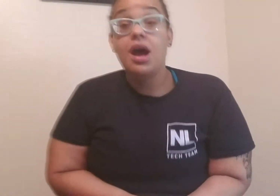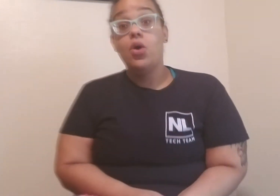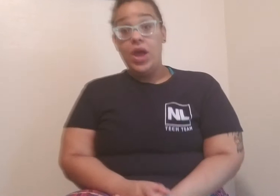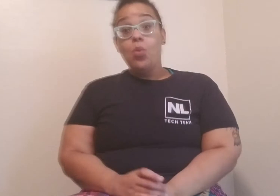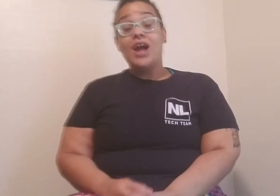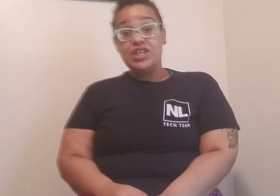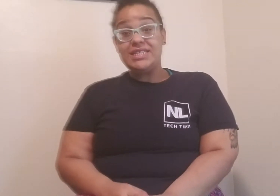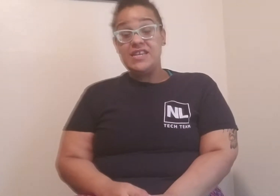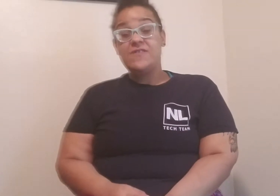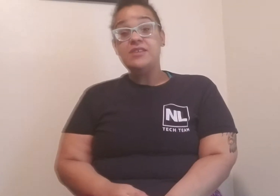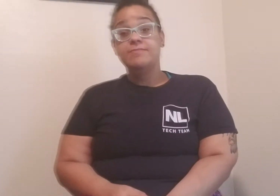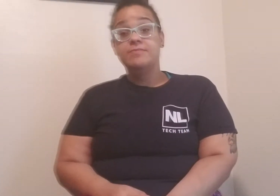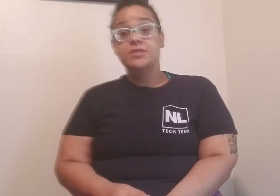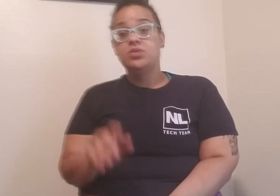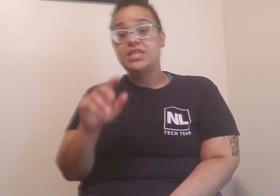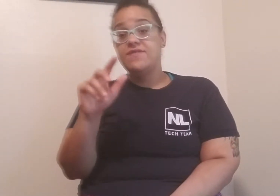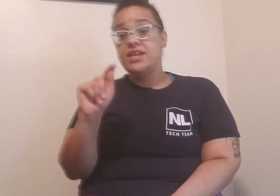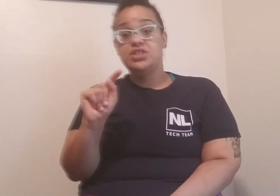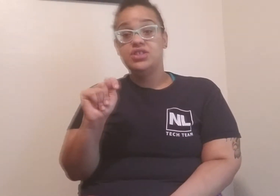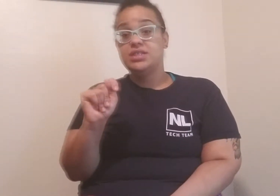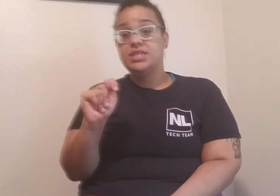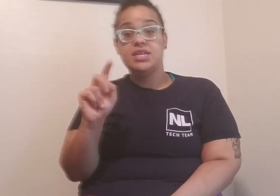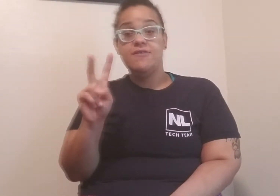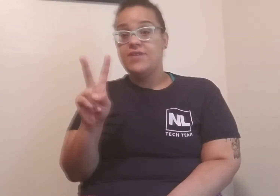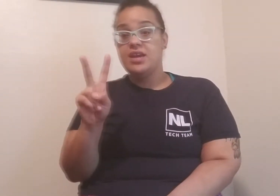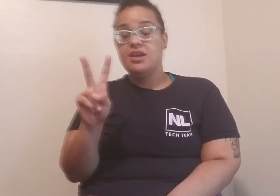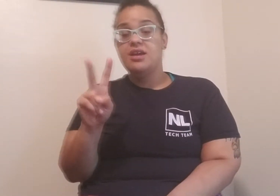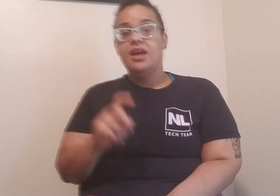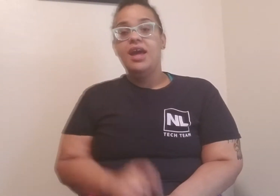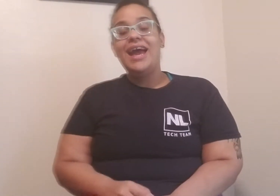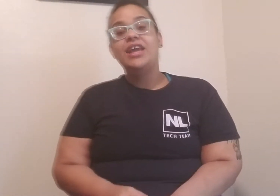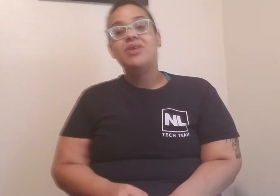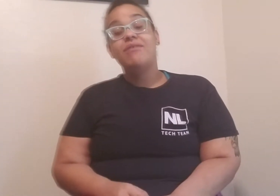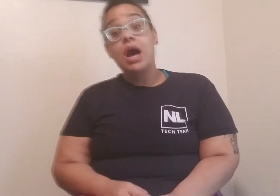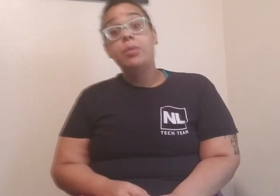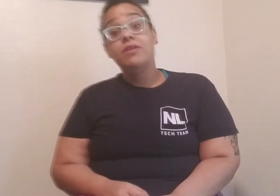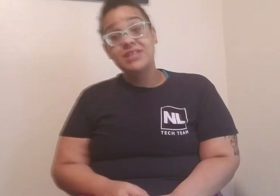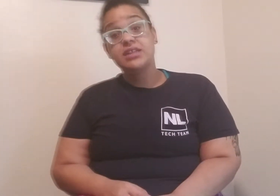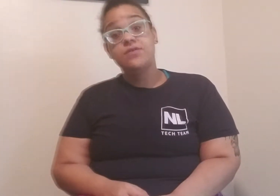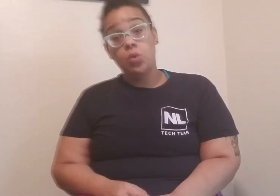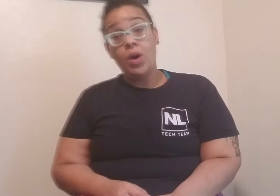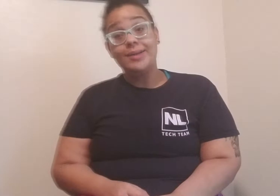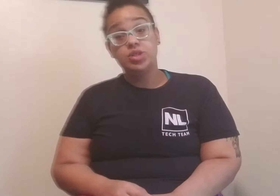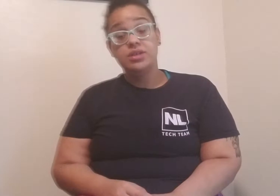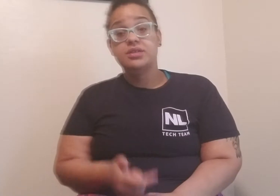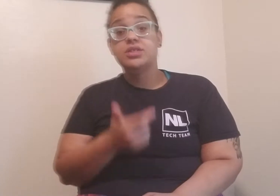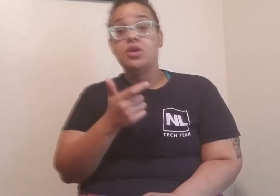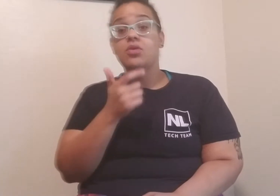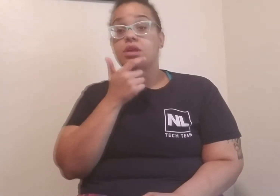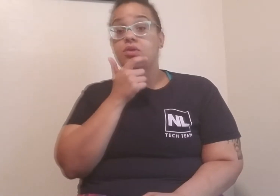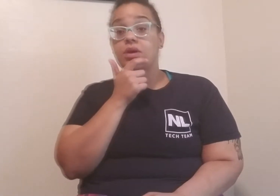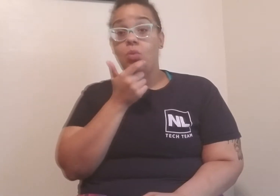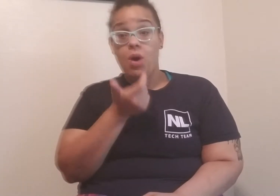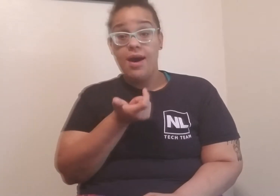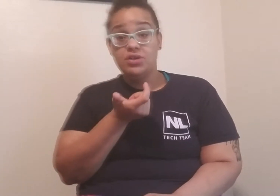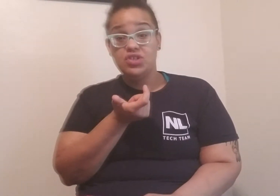Okay, watching TV. So TV is just TV, and you have a couple of signs for watch. So you can watch.